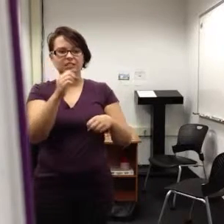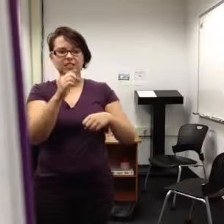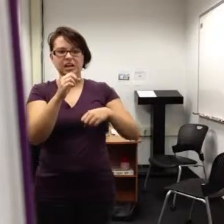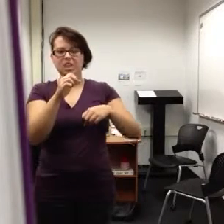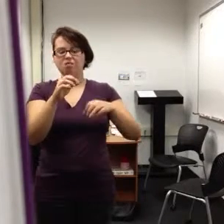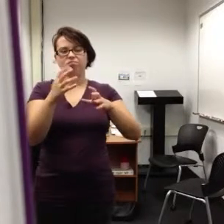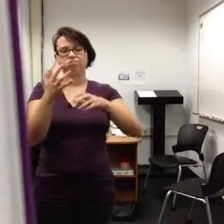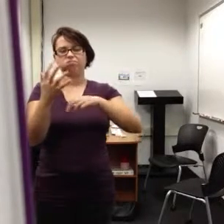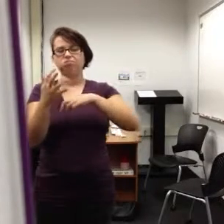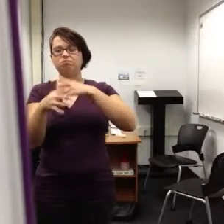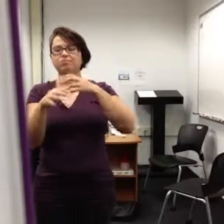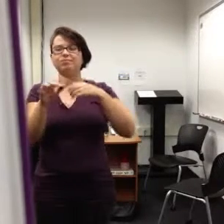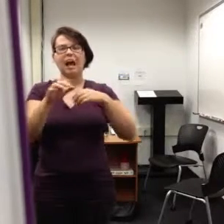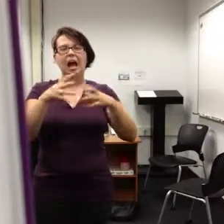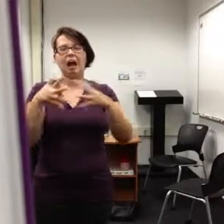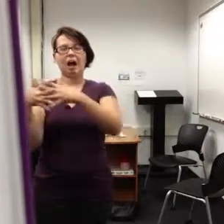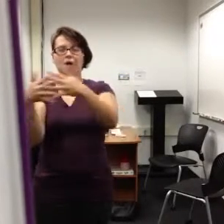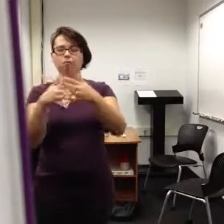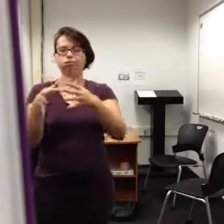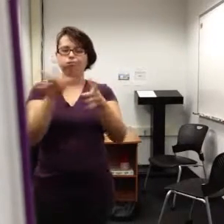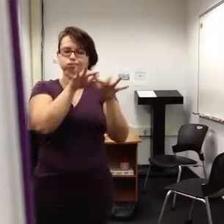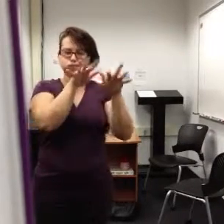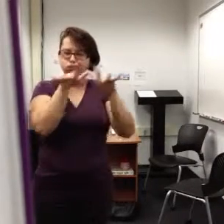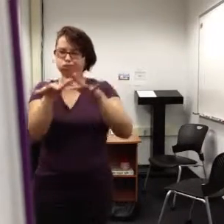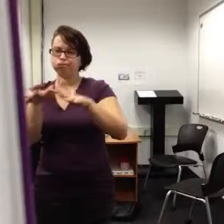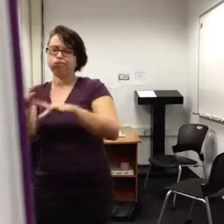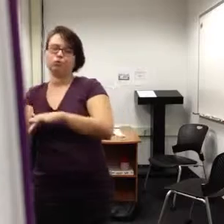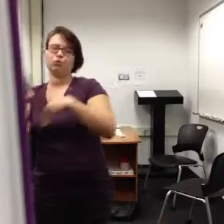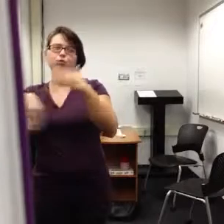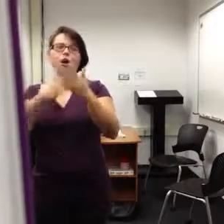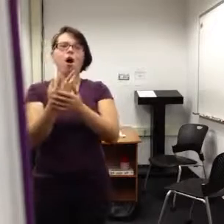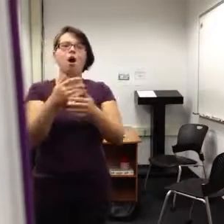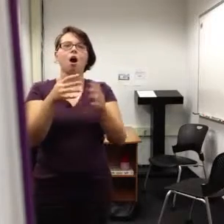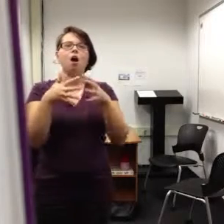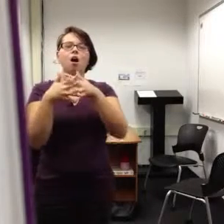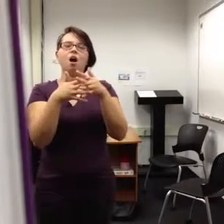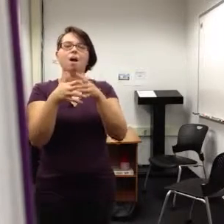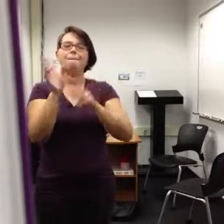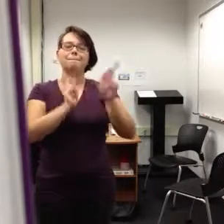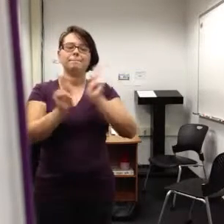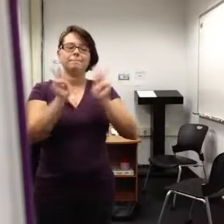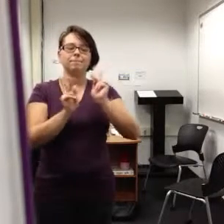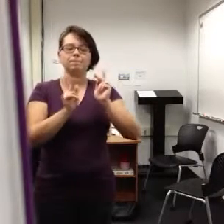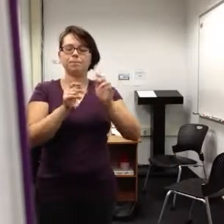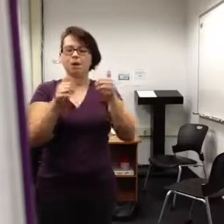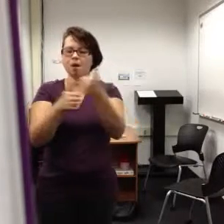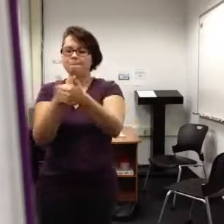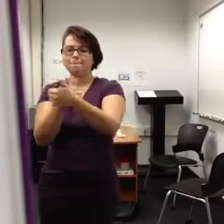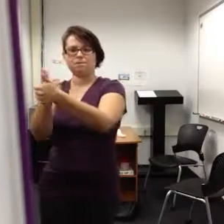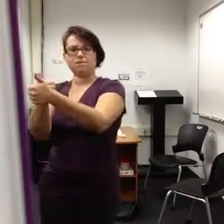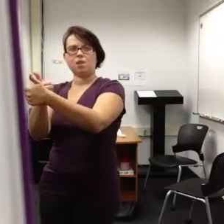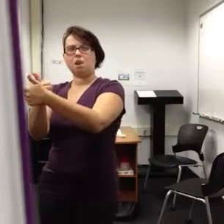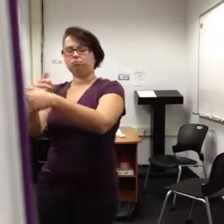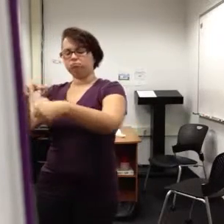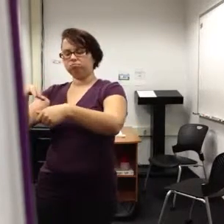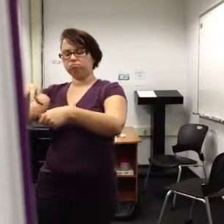of Americans thought they were doing the right thing. They were, after all, following manifest destiny. We were together somewhat